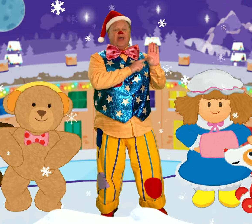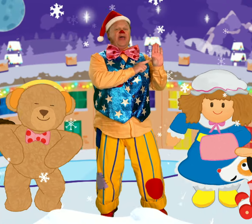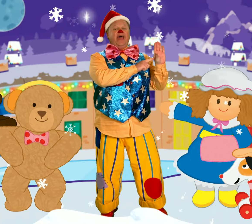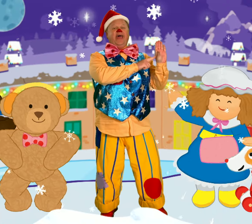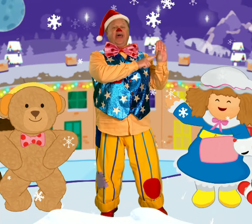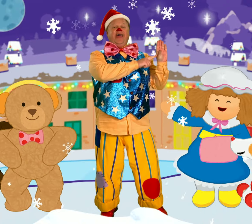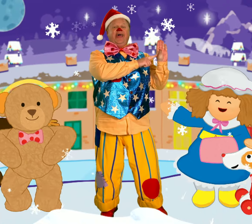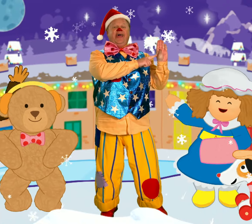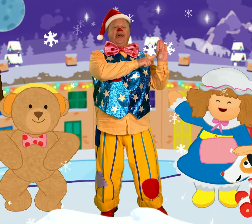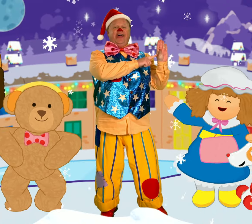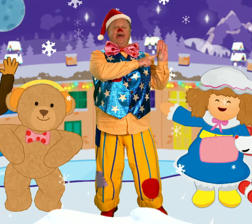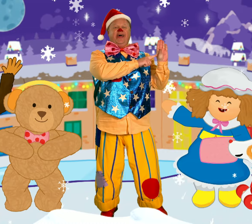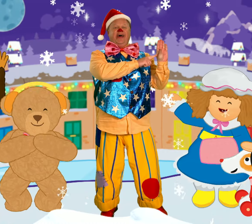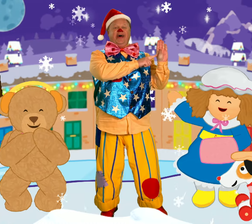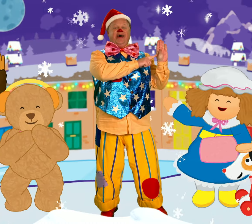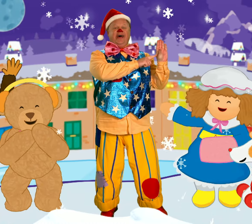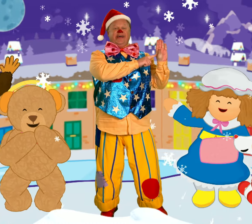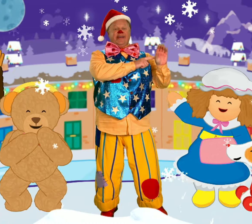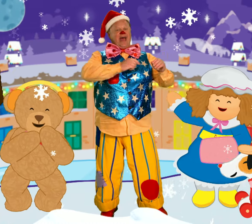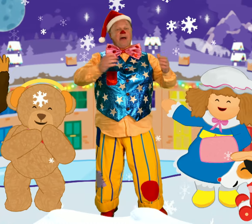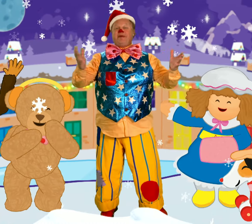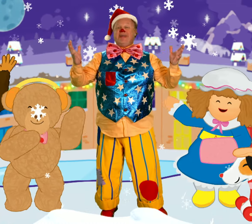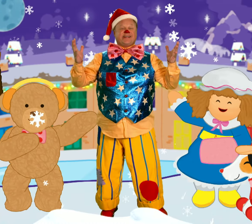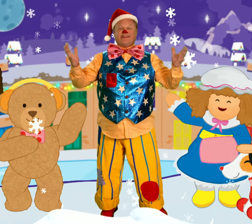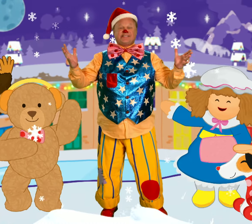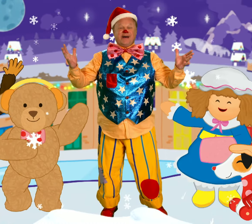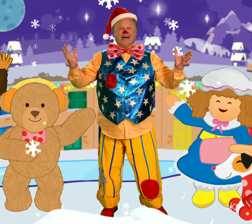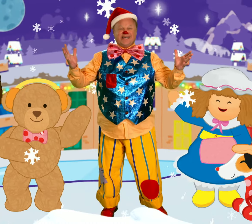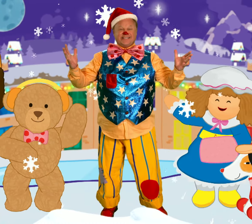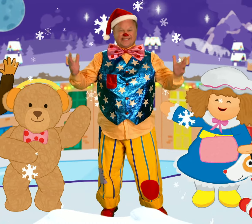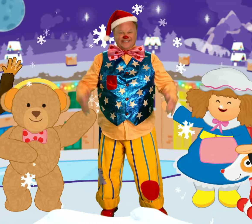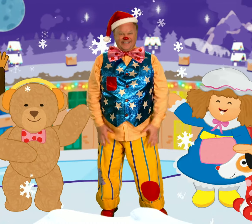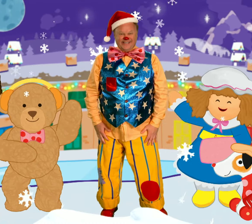Year. Happy Christmas!